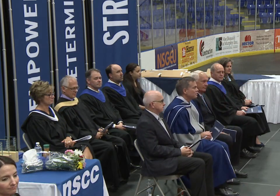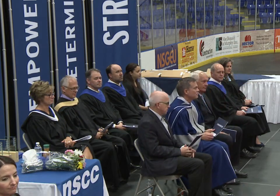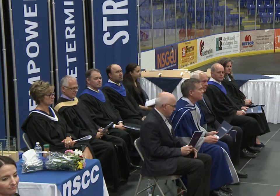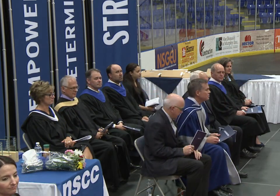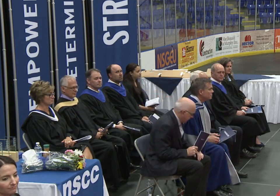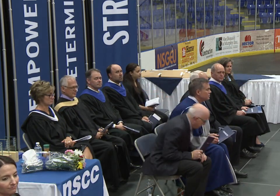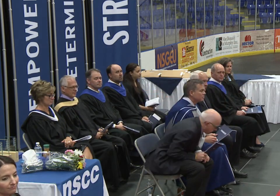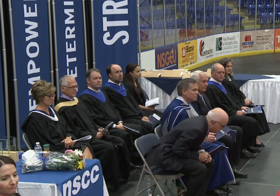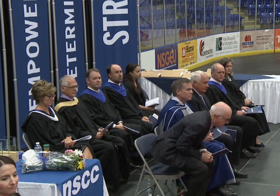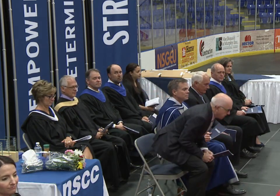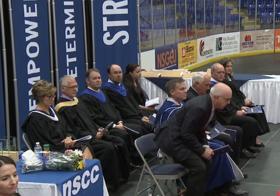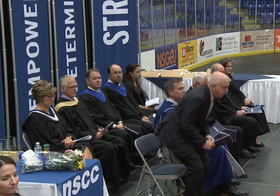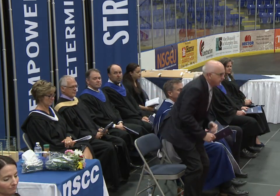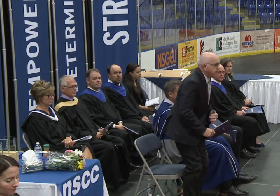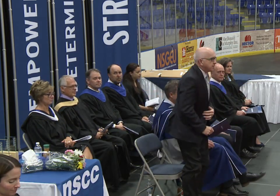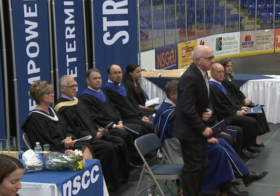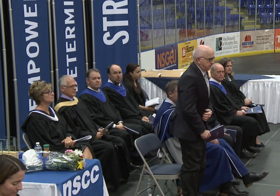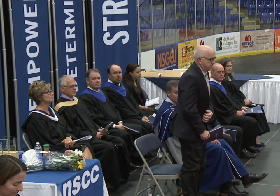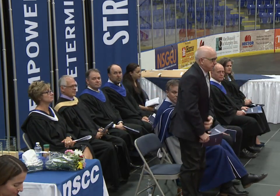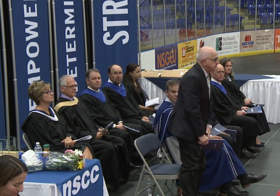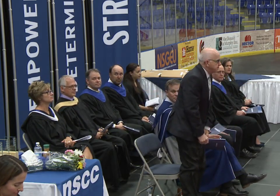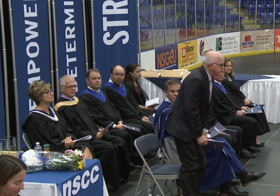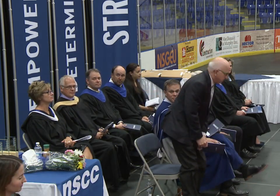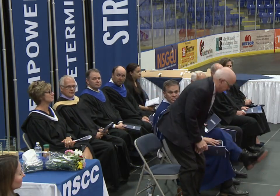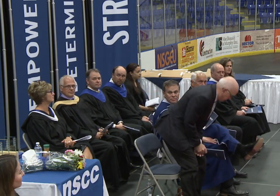Bob McEachern, Board of Governors.